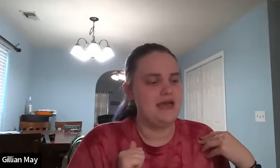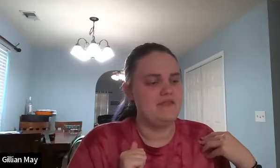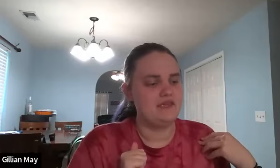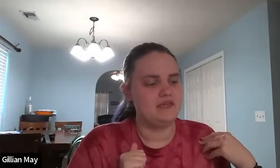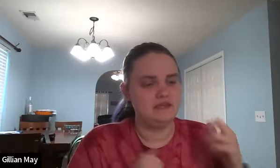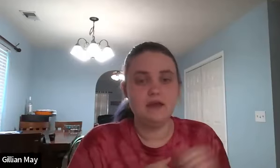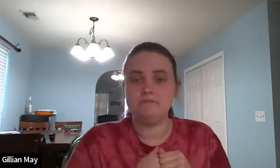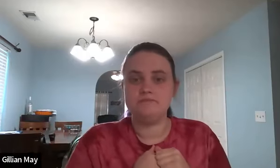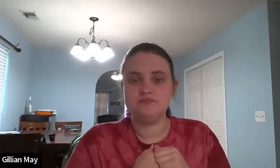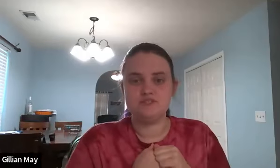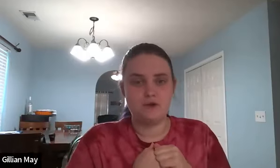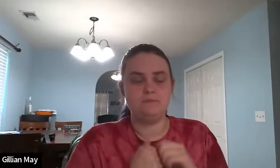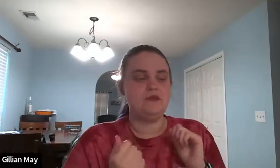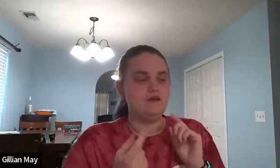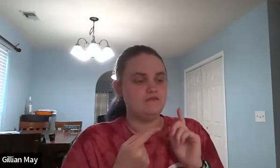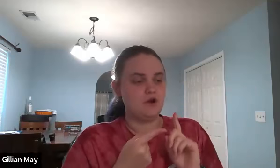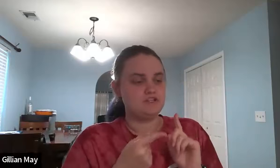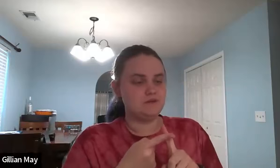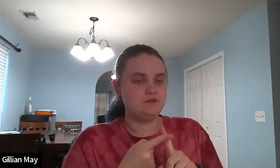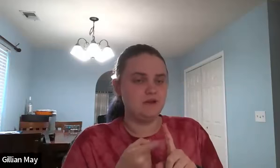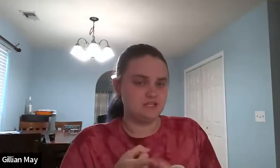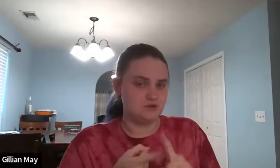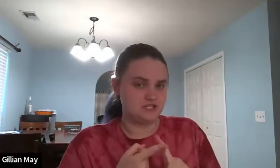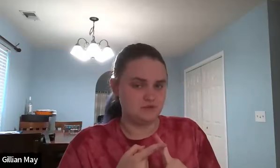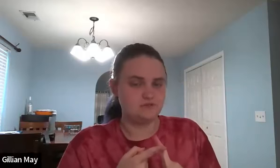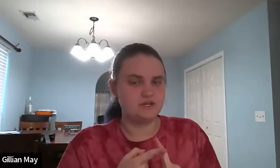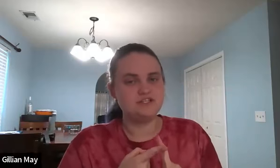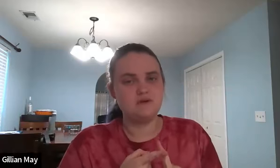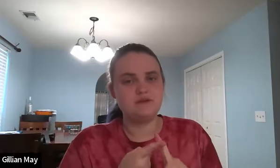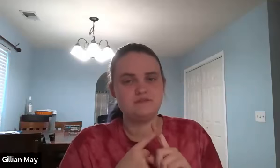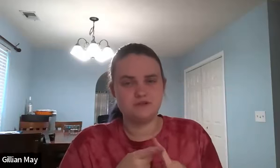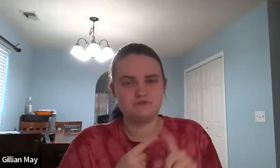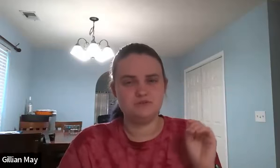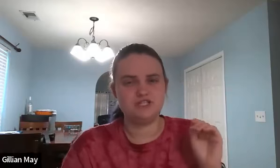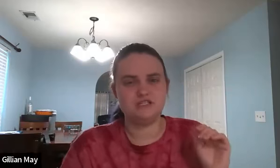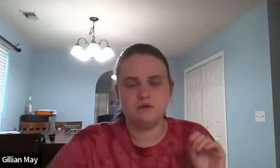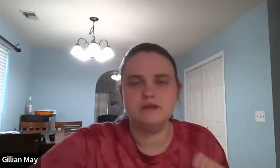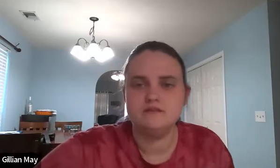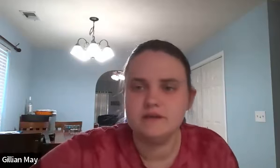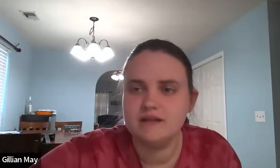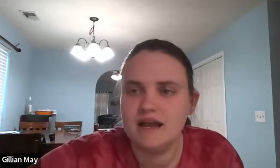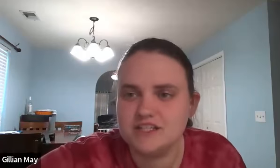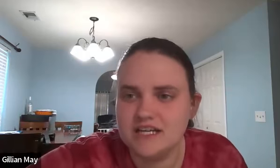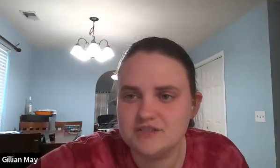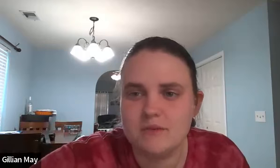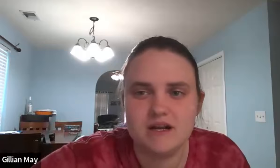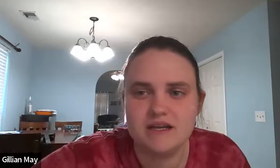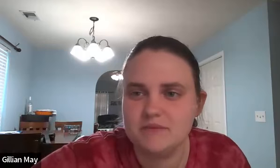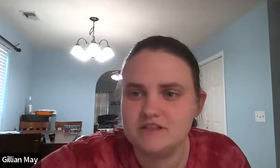And then, yeah, so for our WH question words, we're going to start with the first one, which is, oh, wait. Actually, I just remembered I can make myself